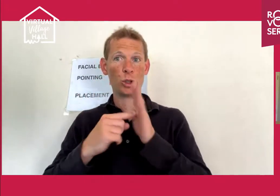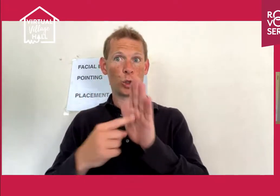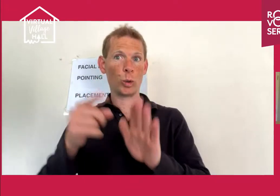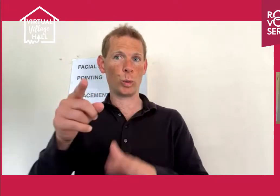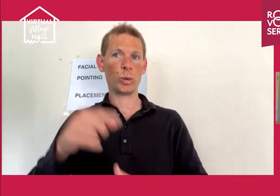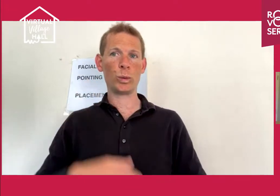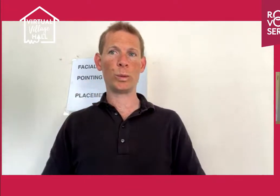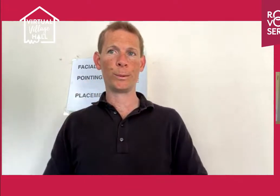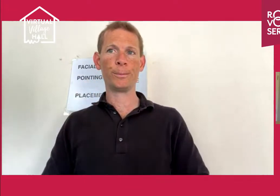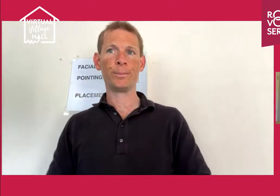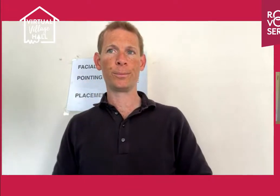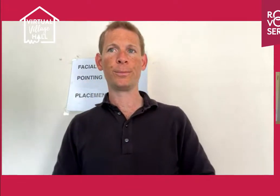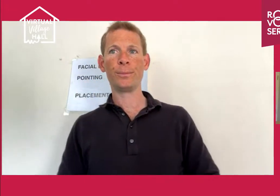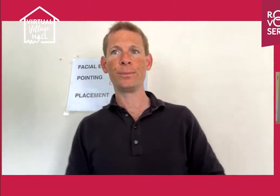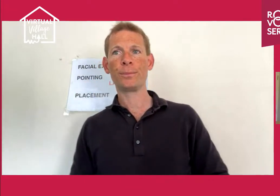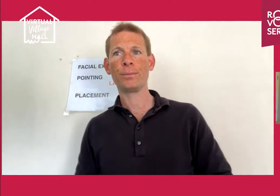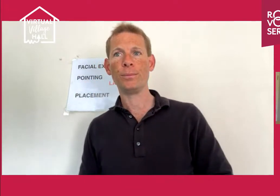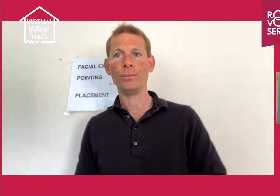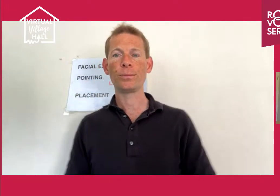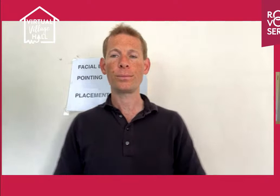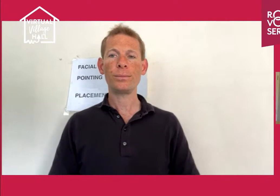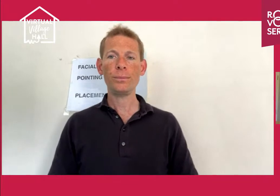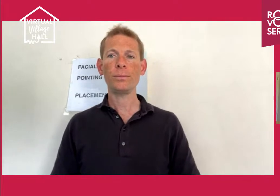the language works. So I'll show you how we sign that.